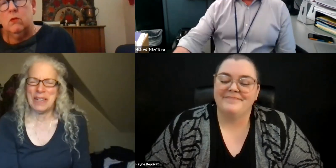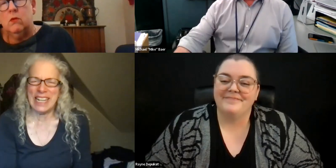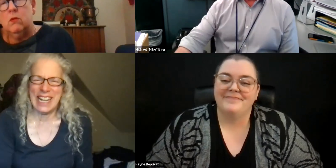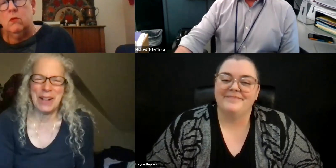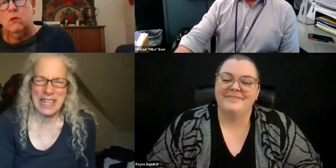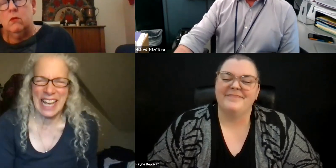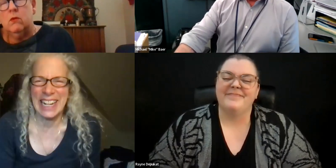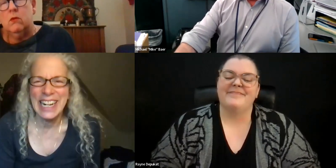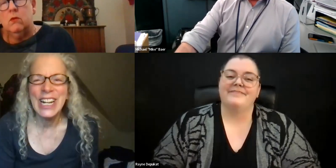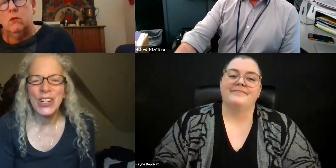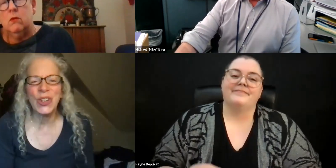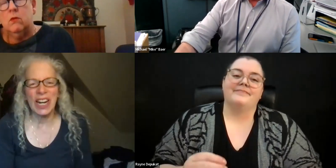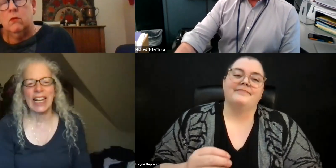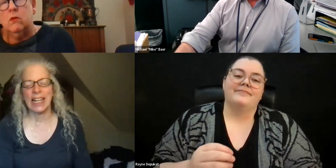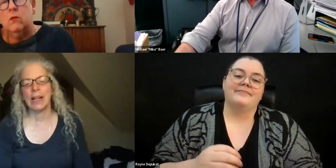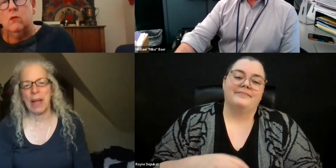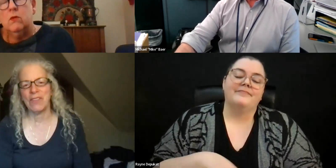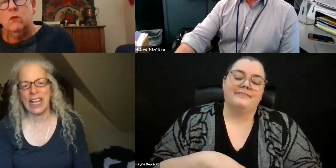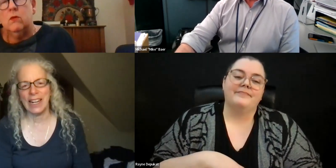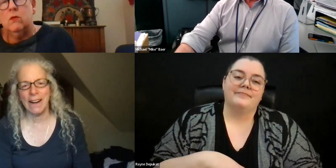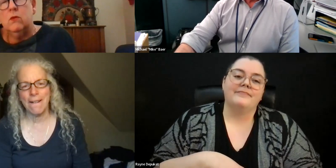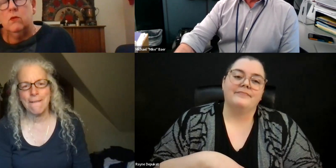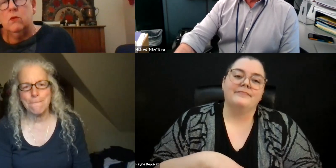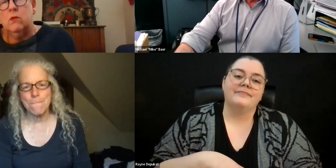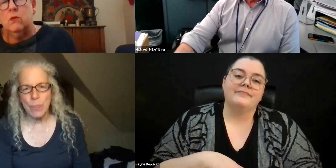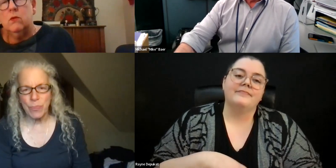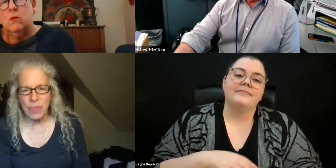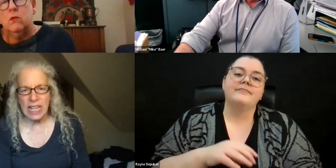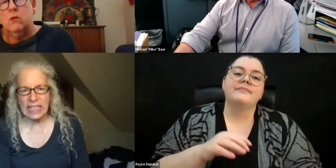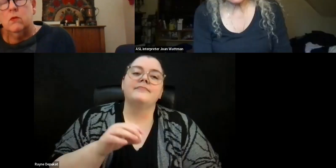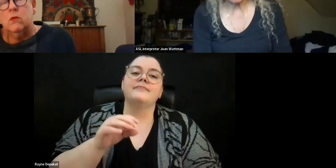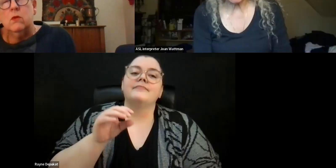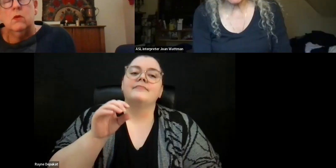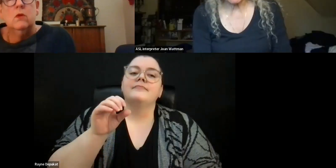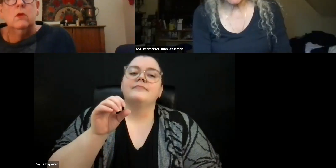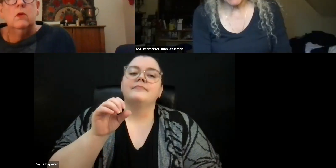on? Help me get it so that I can help advocate.